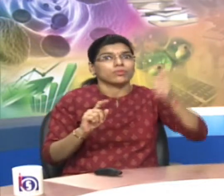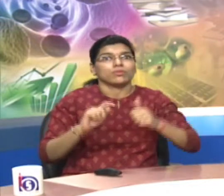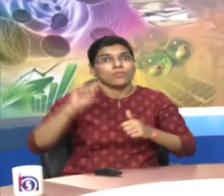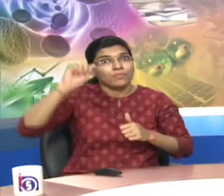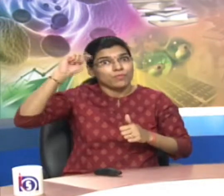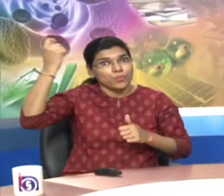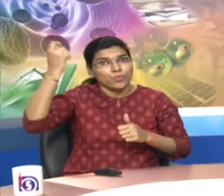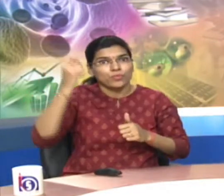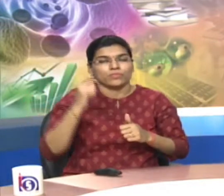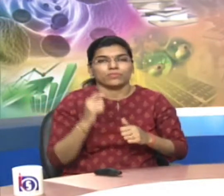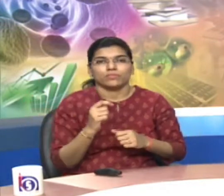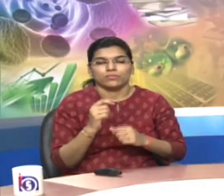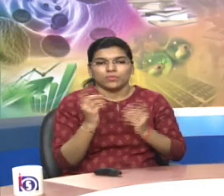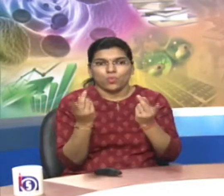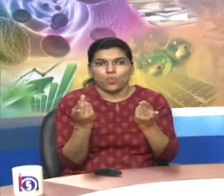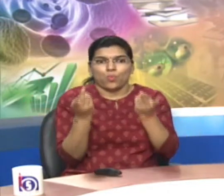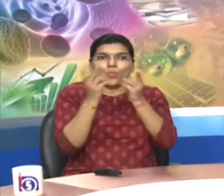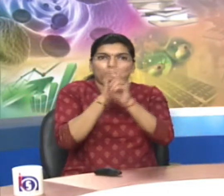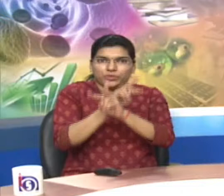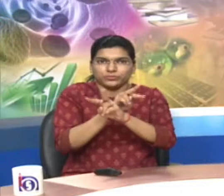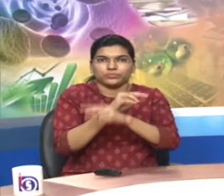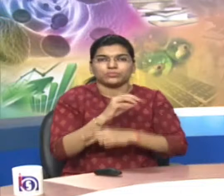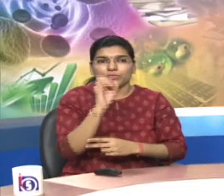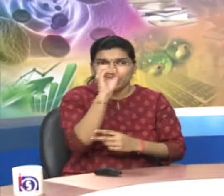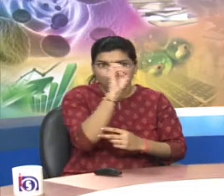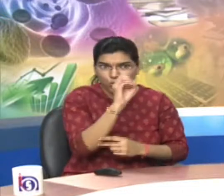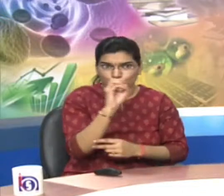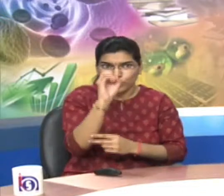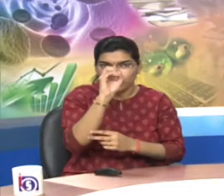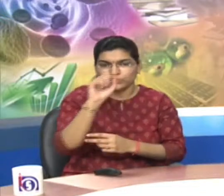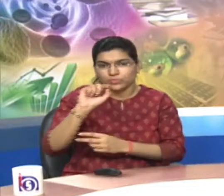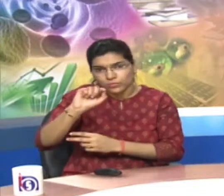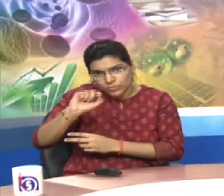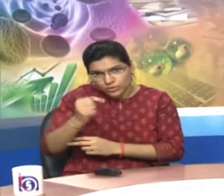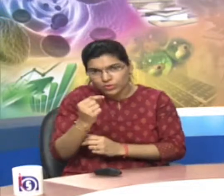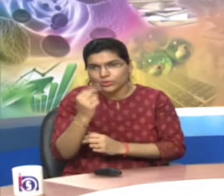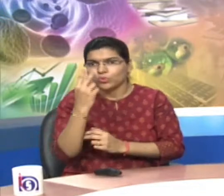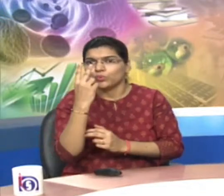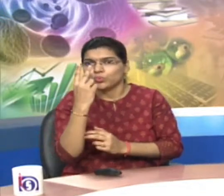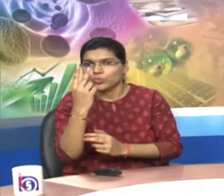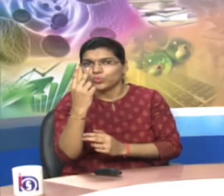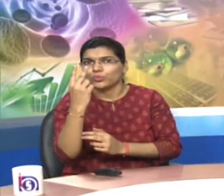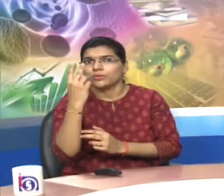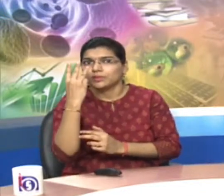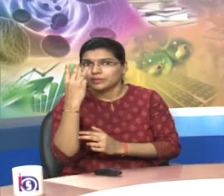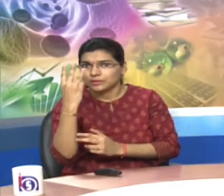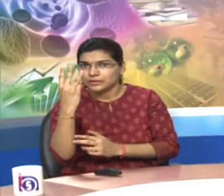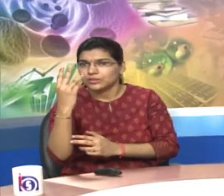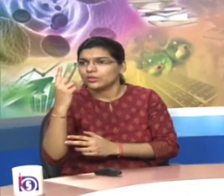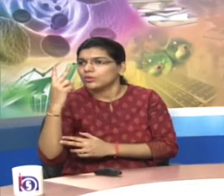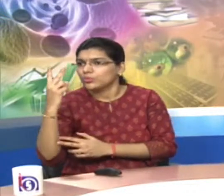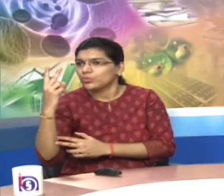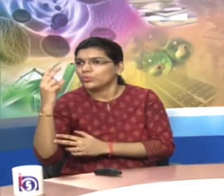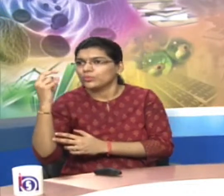date. If in any other country, if the clock is behind or few